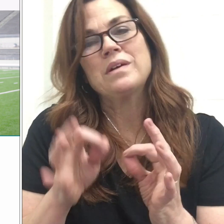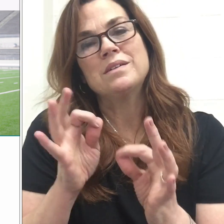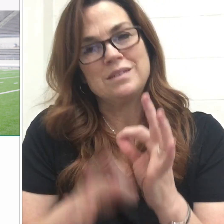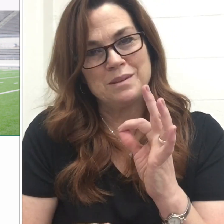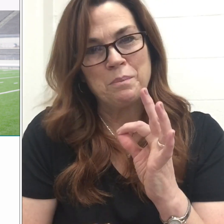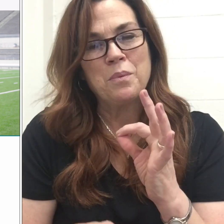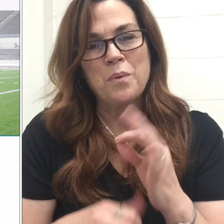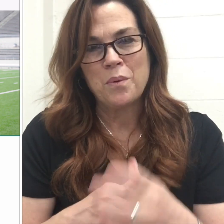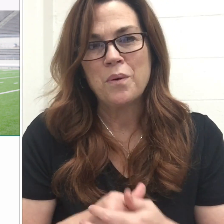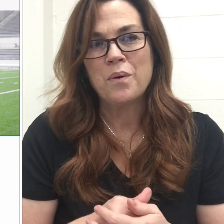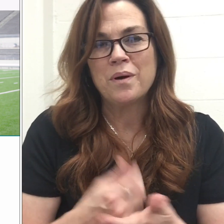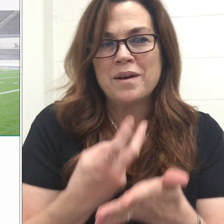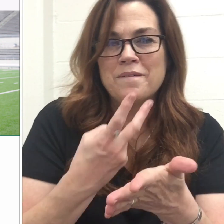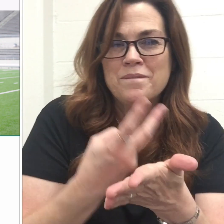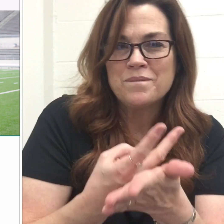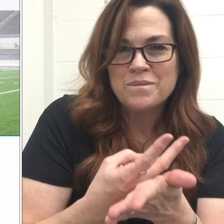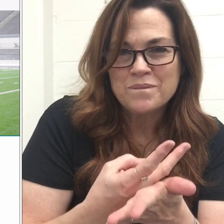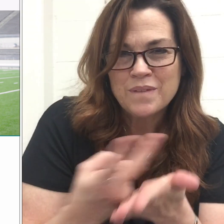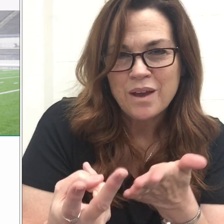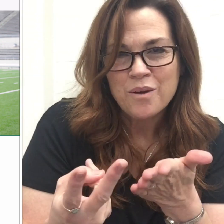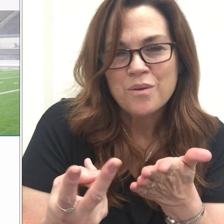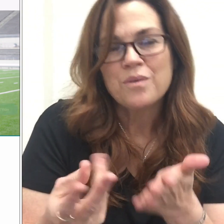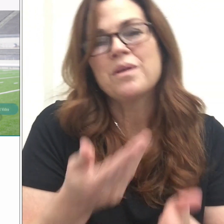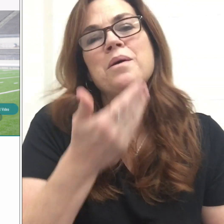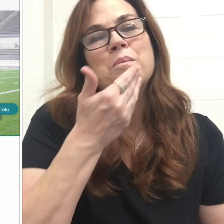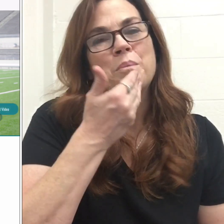life, it's not complicated. It's as